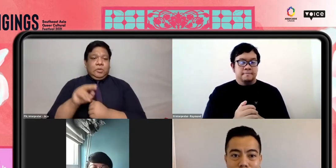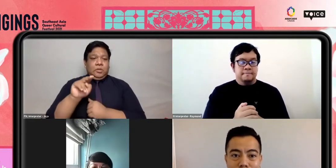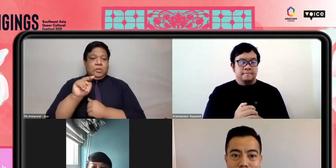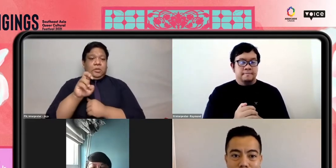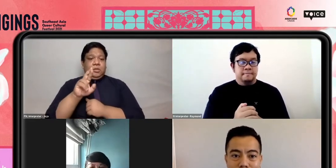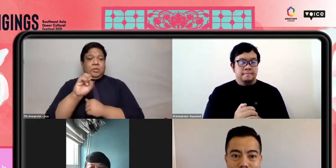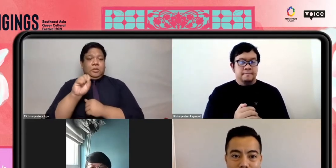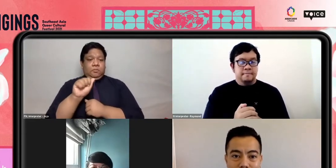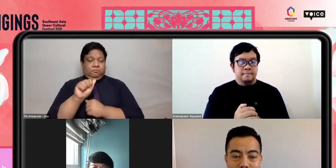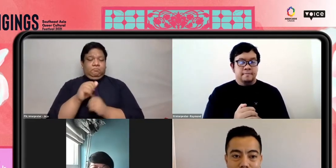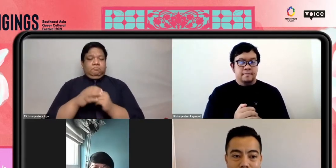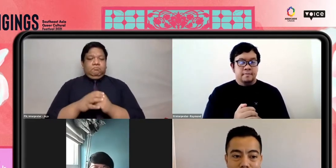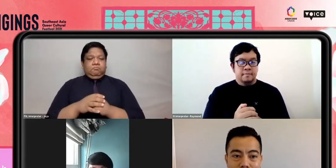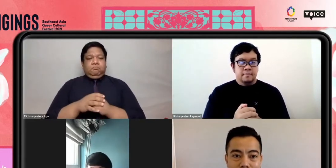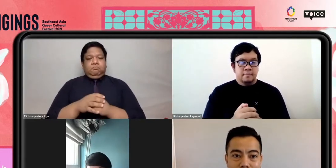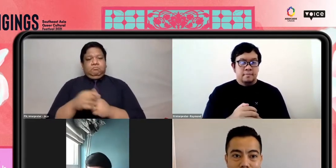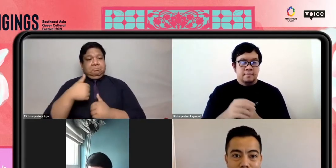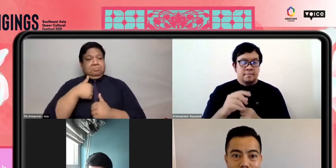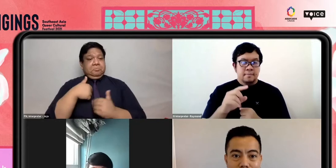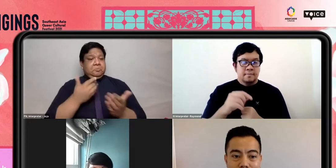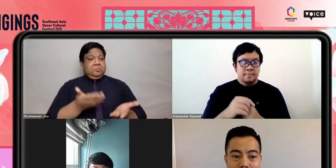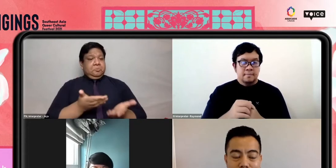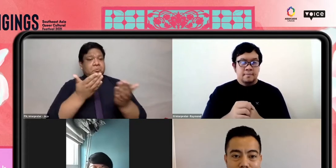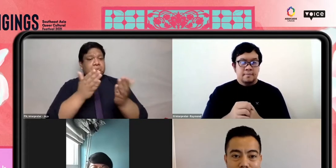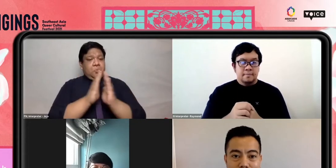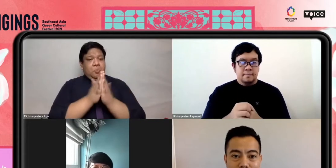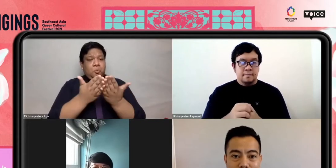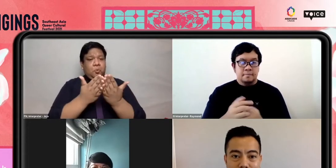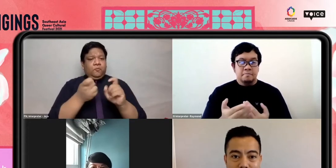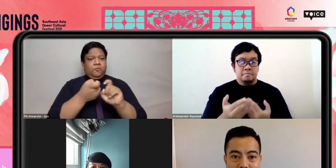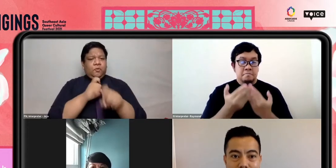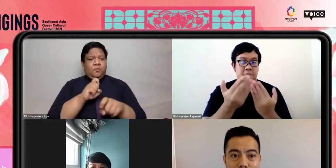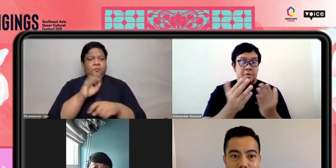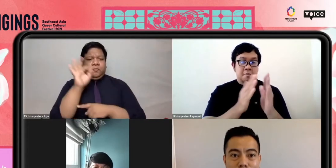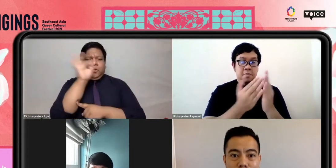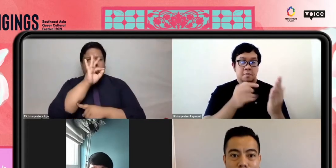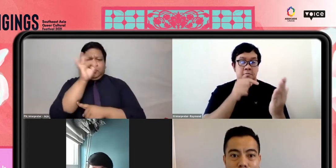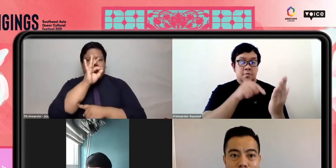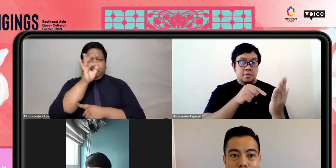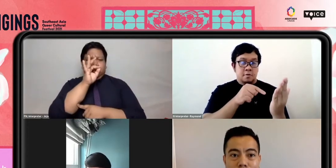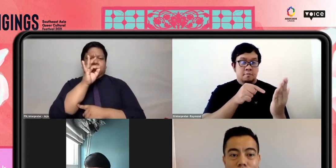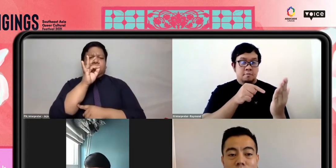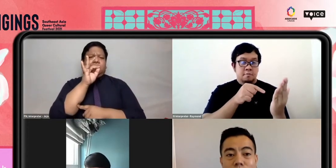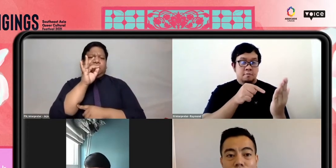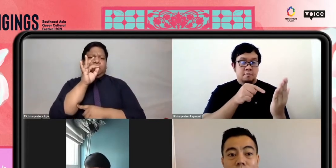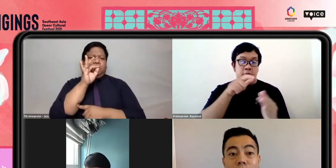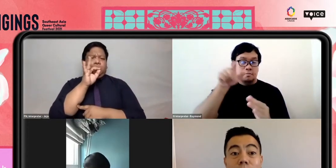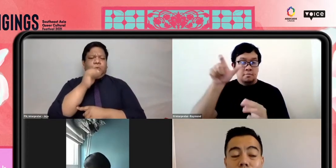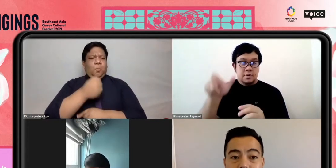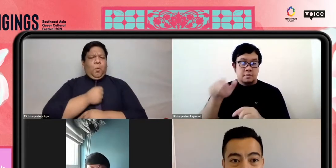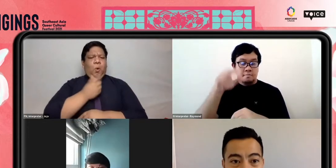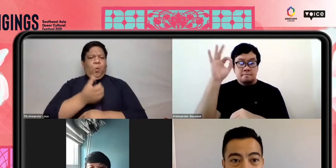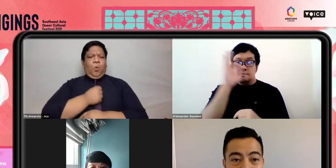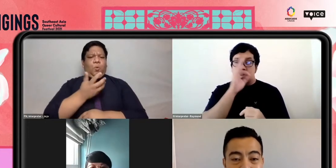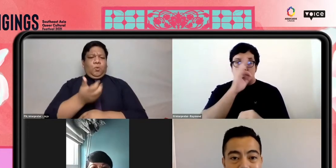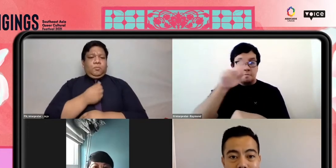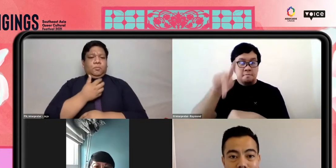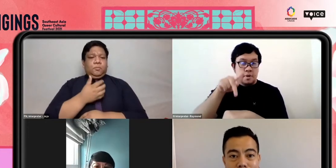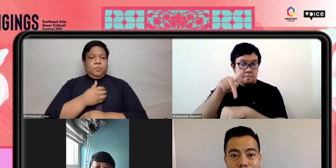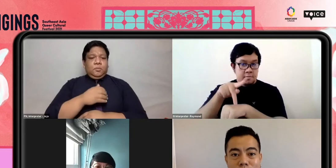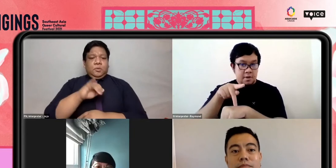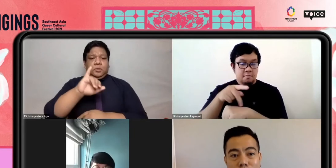I would recommend a book by a Filipino critic who's also a poet, J.